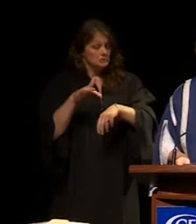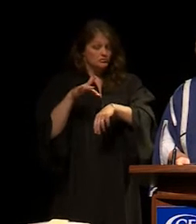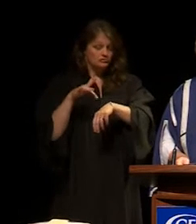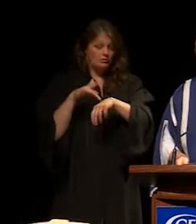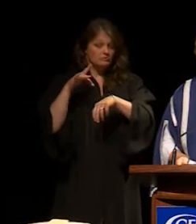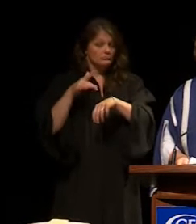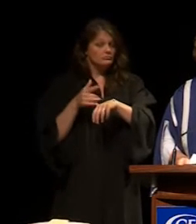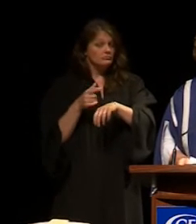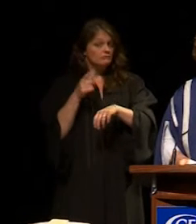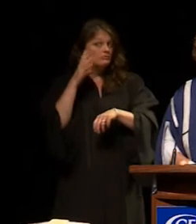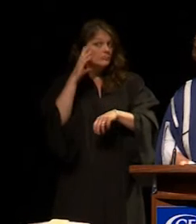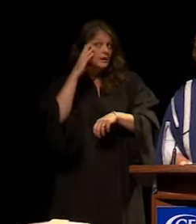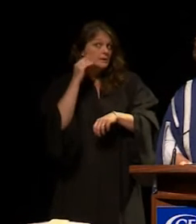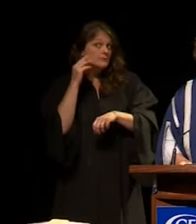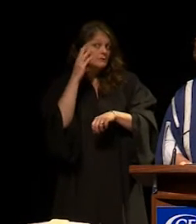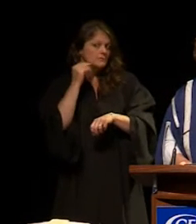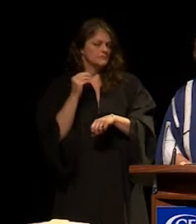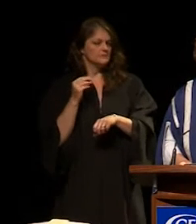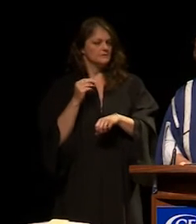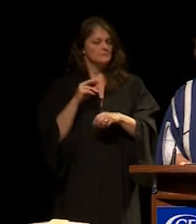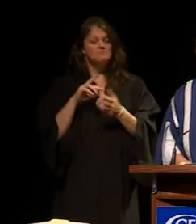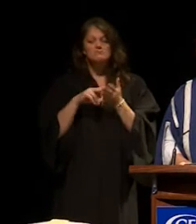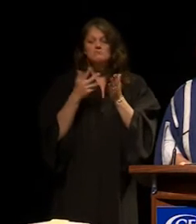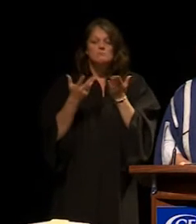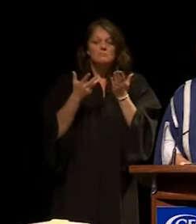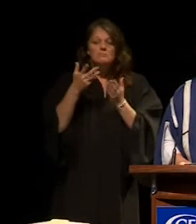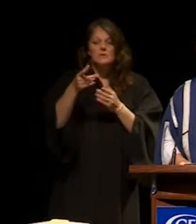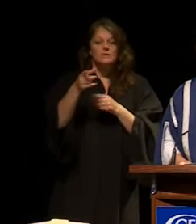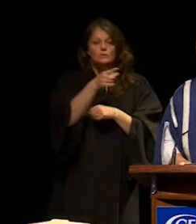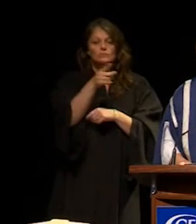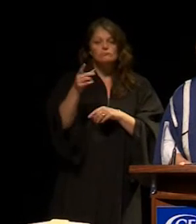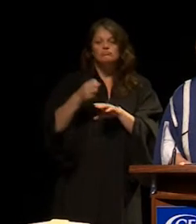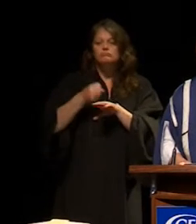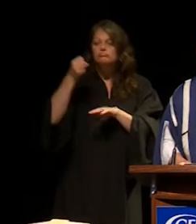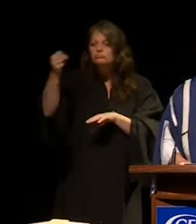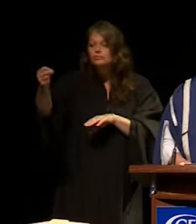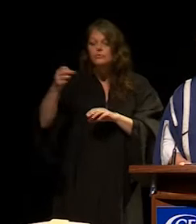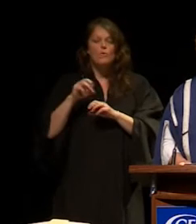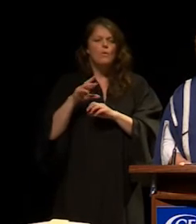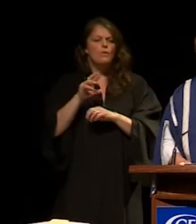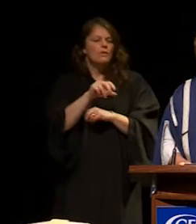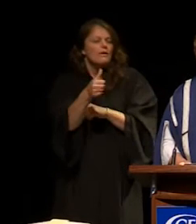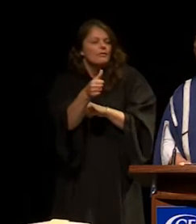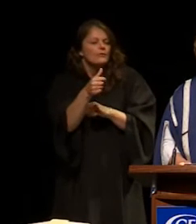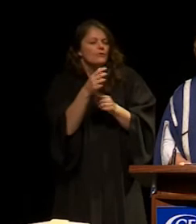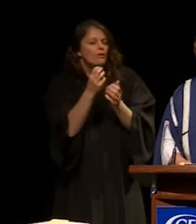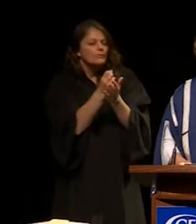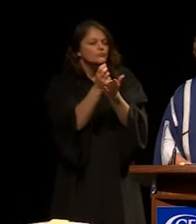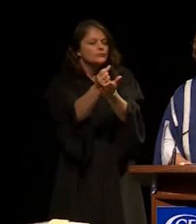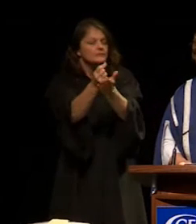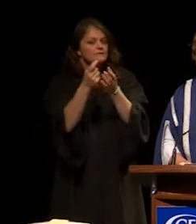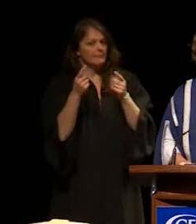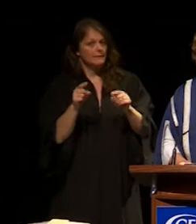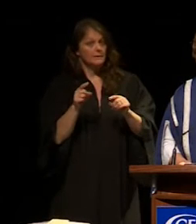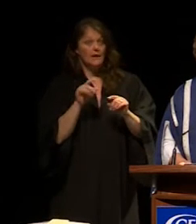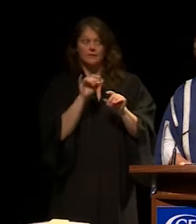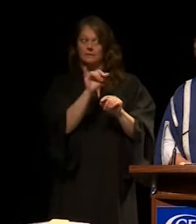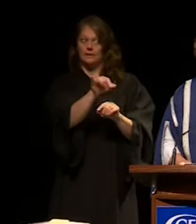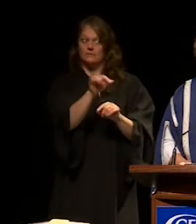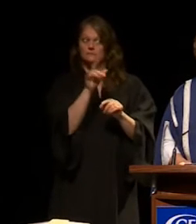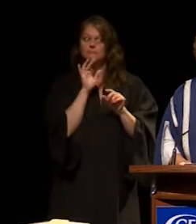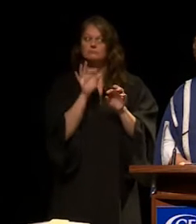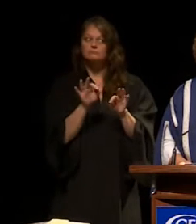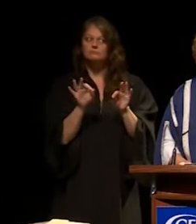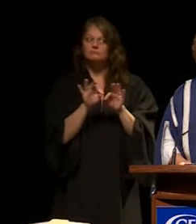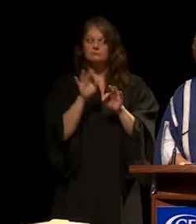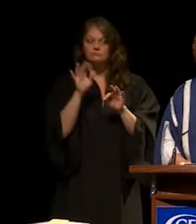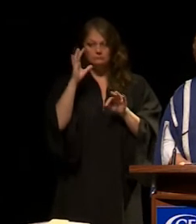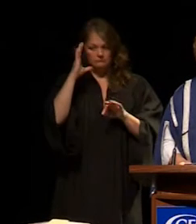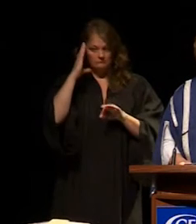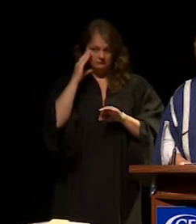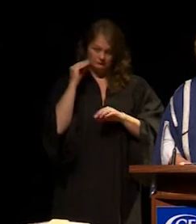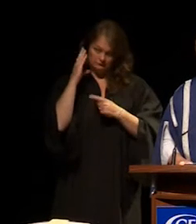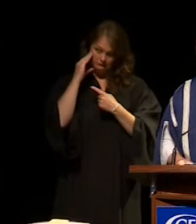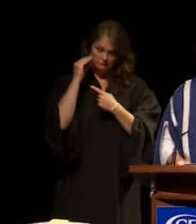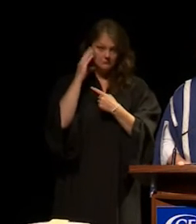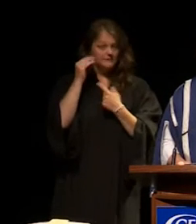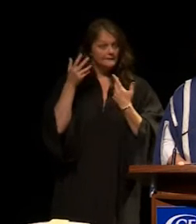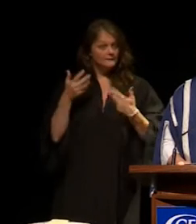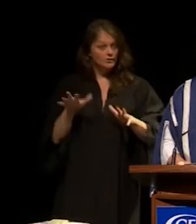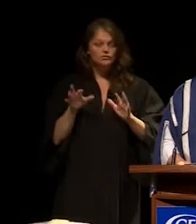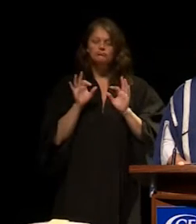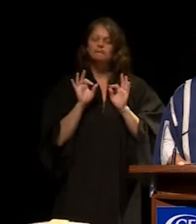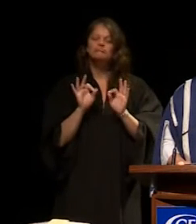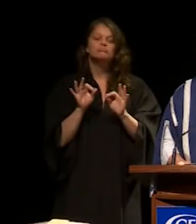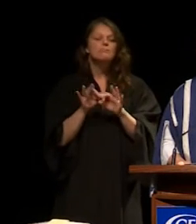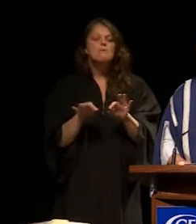field placement or other practical learning opportunities. This is key because employers tell us that what they value,